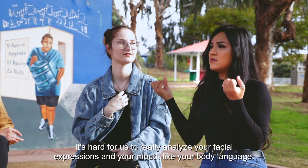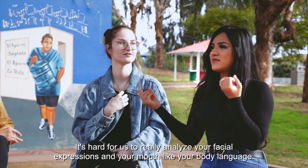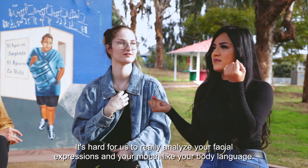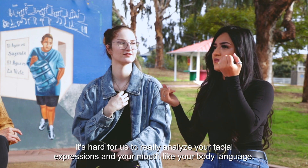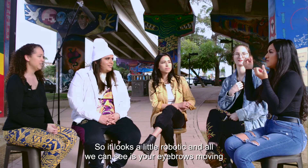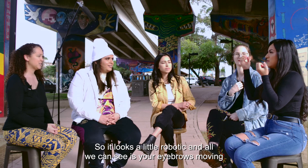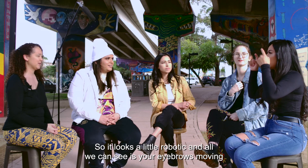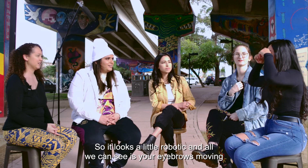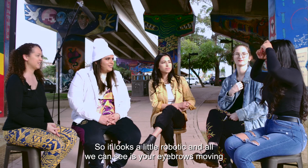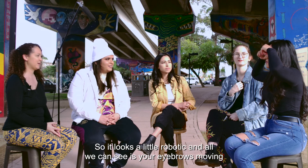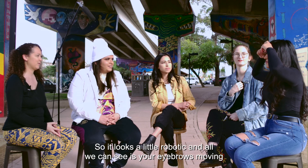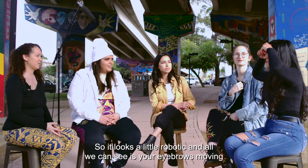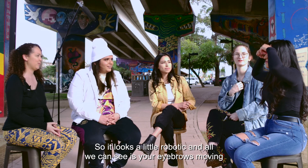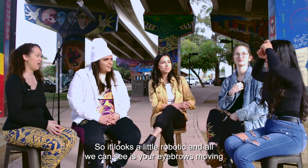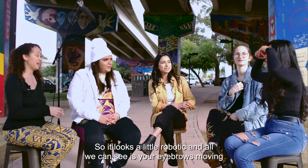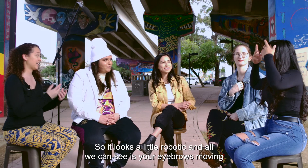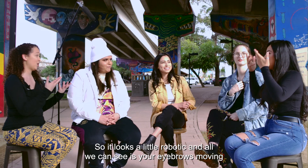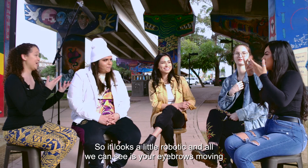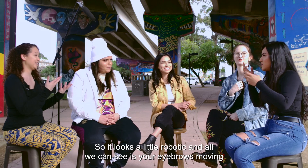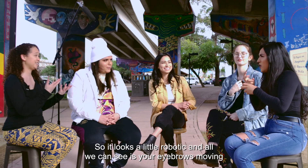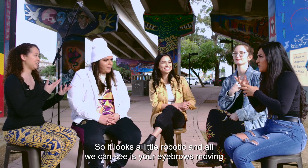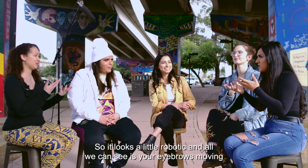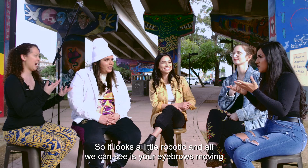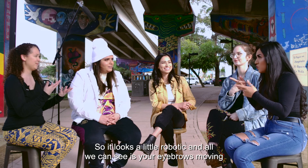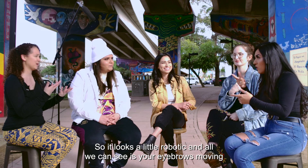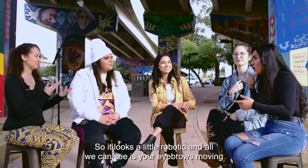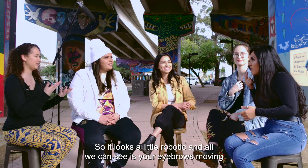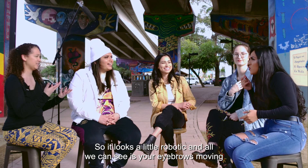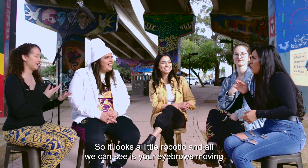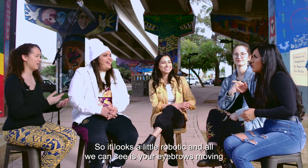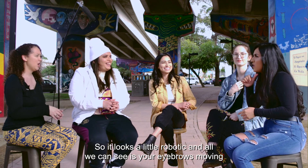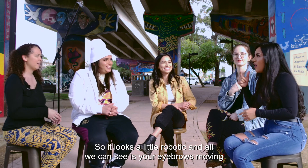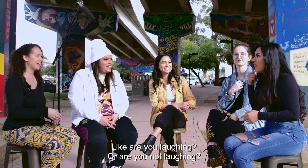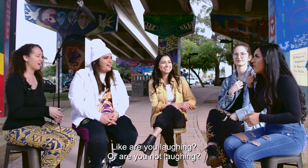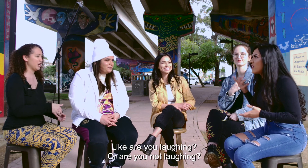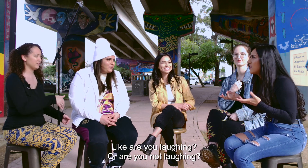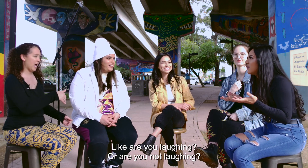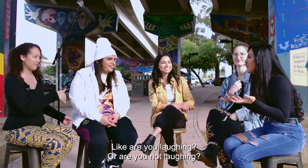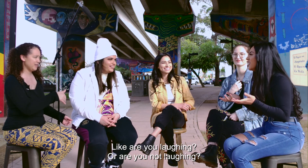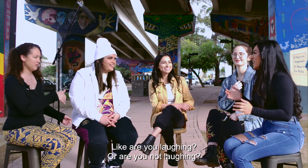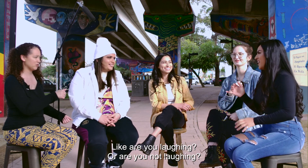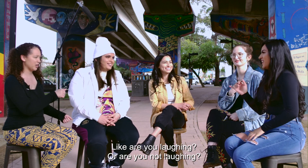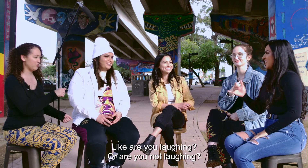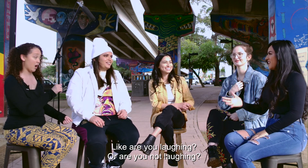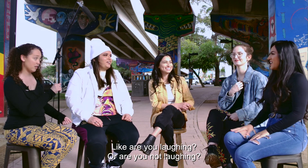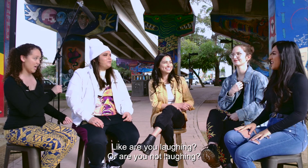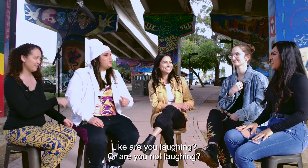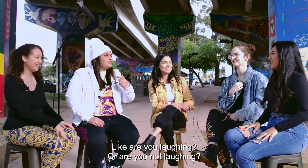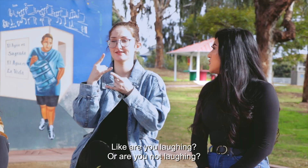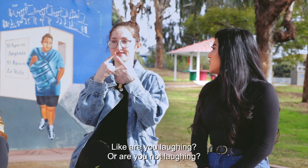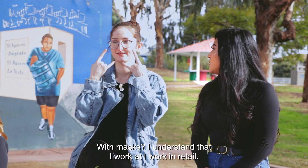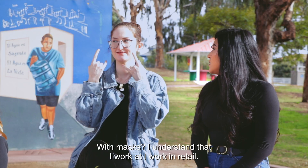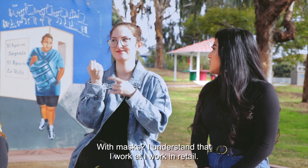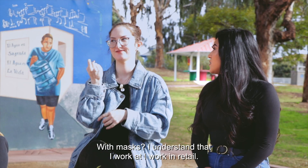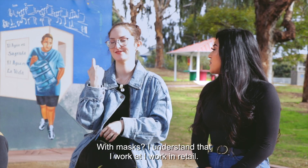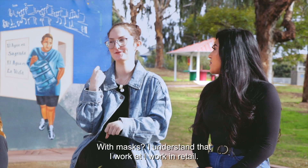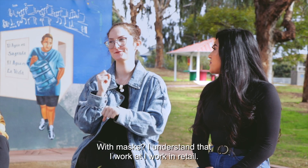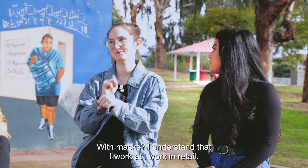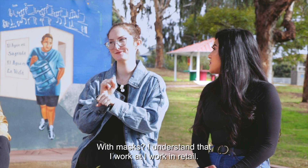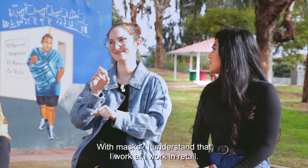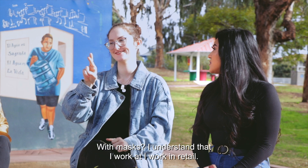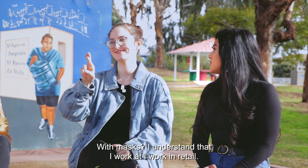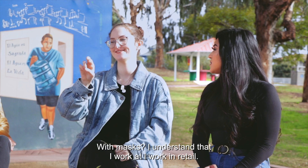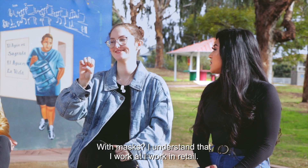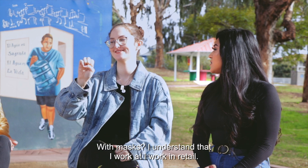body language. So it looks like for robotic, and all we can see is your eyebrows moving down. Are you laughing or are you not laughing? Sometimes. With